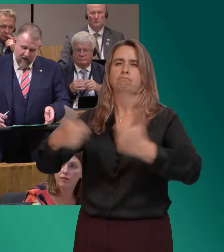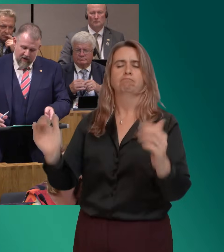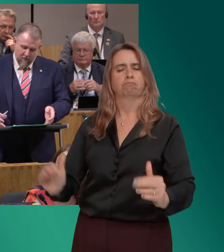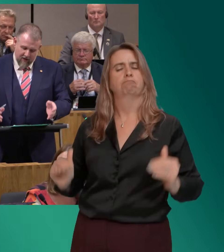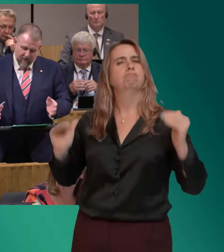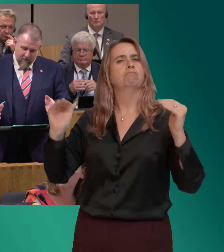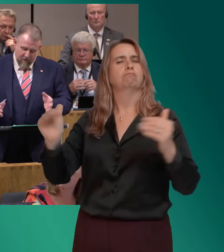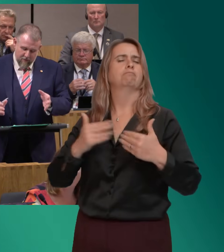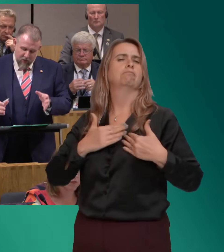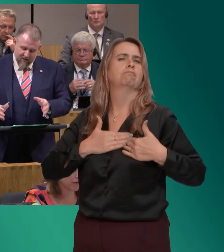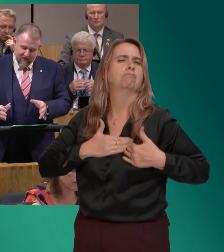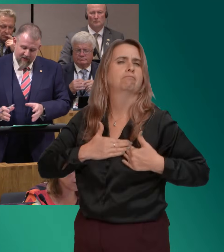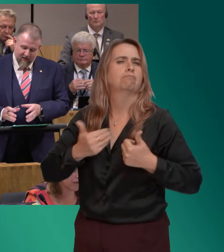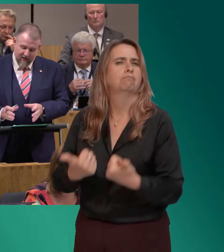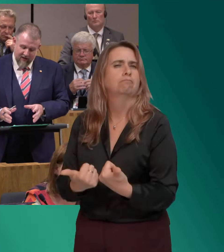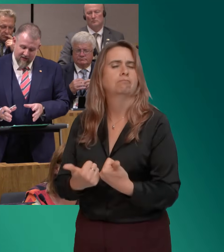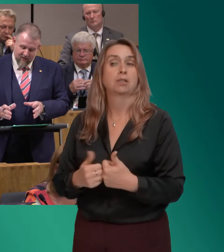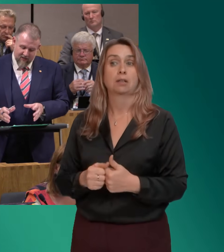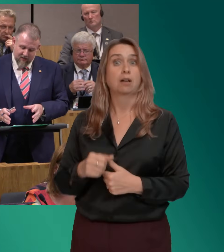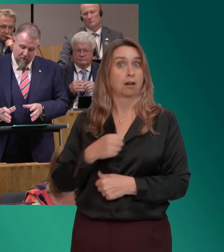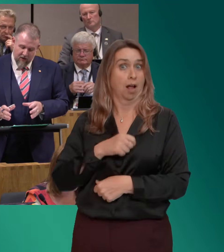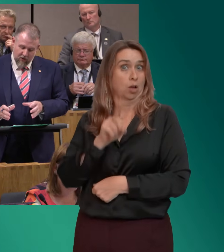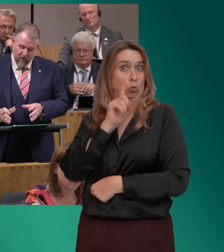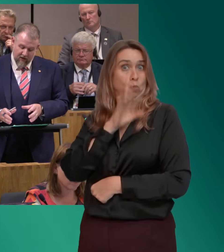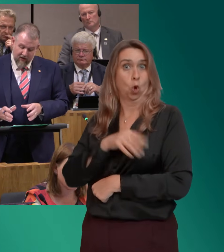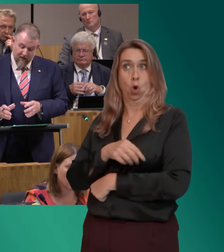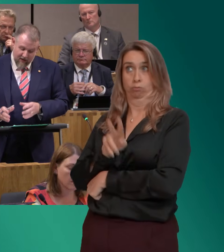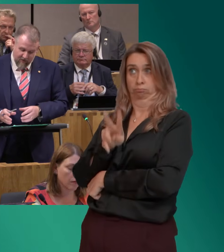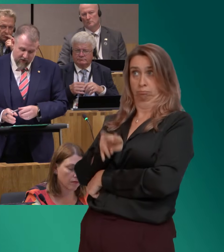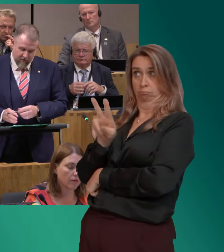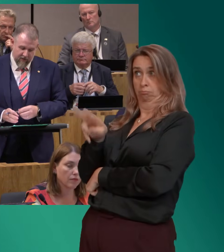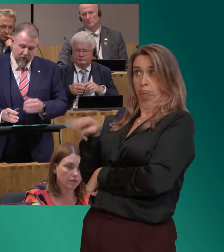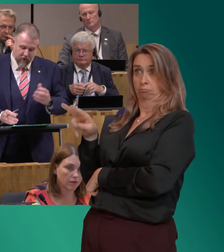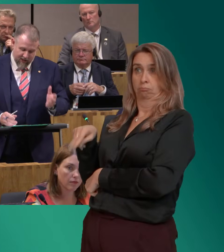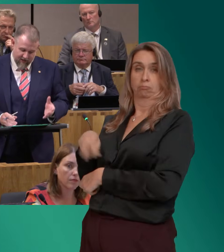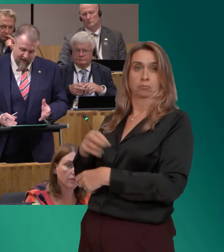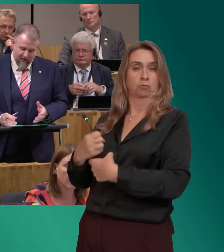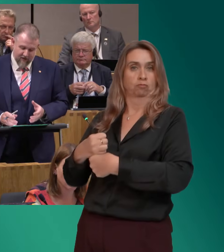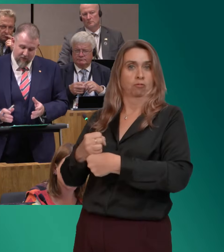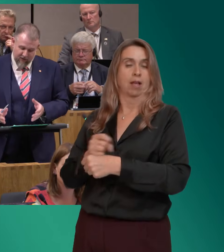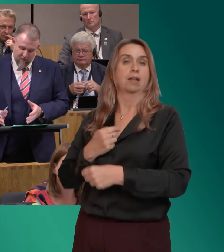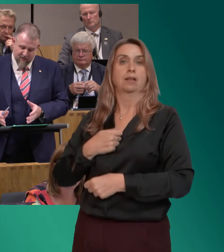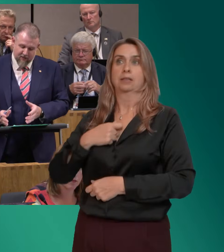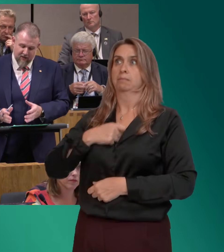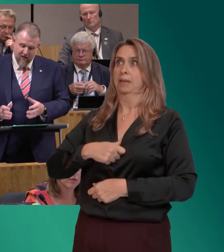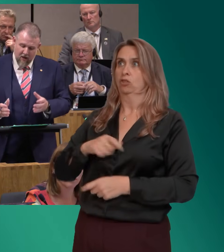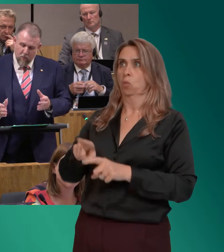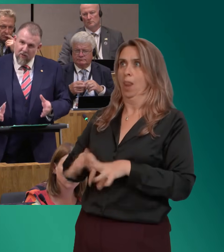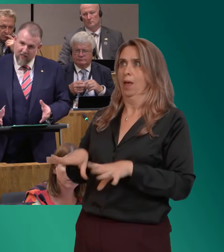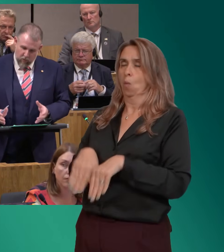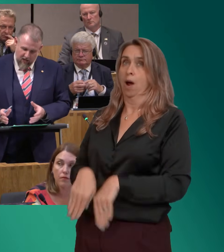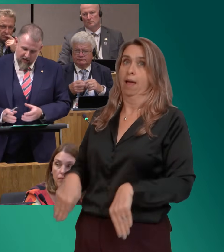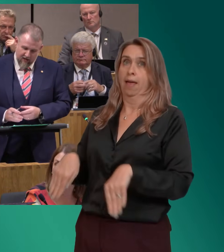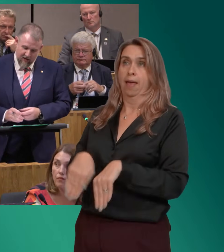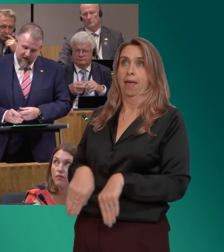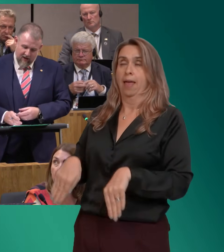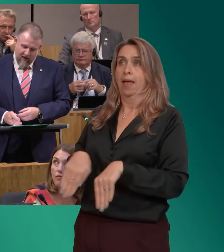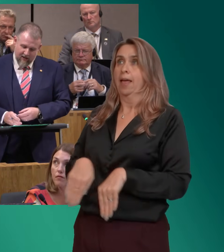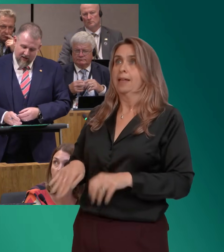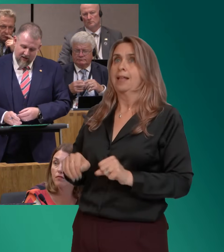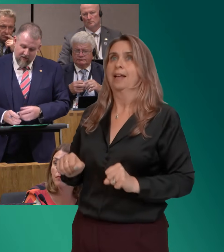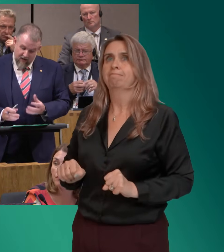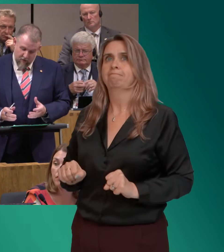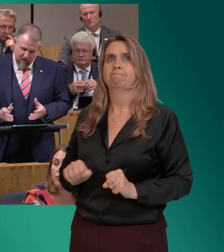circumstances. I also saw what the pressures on the system mean for patients, long waits, lack of